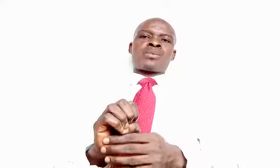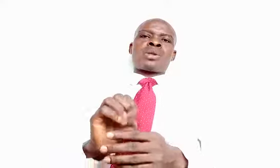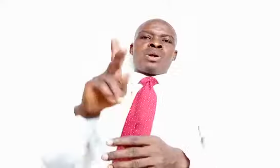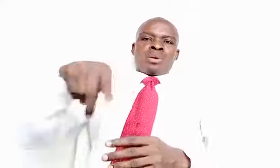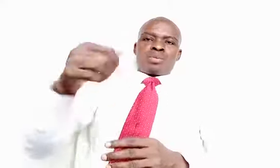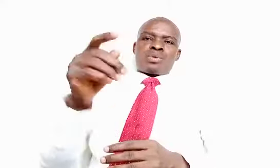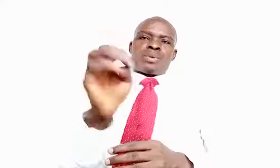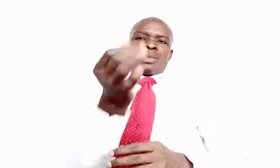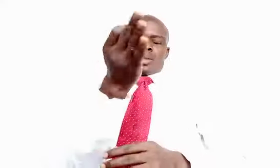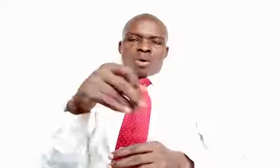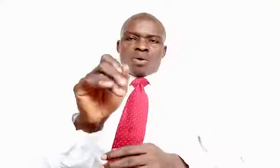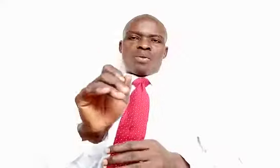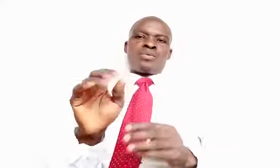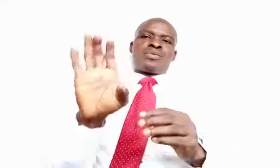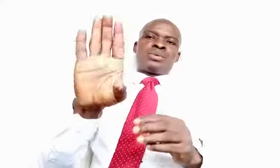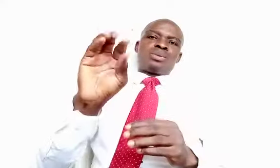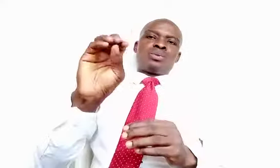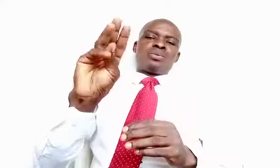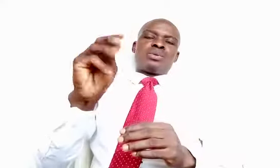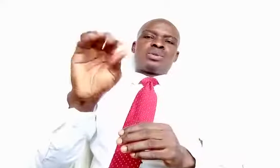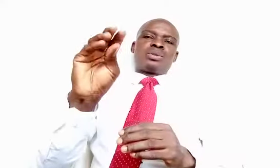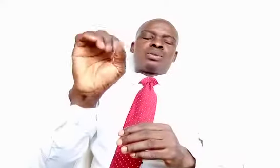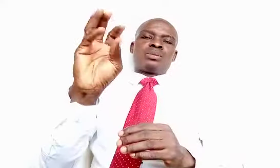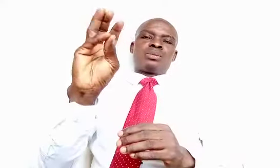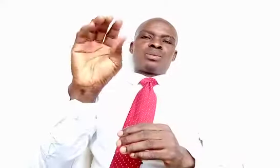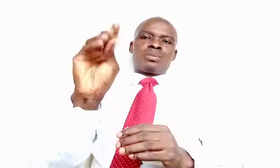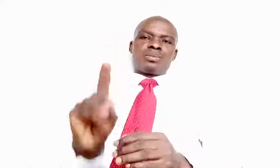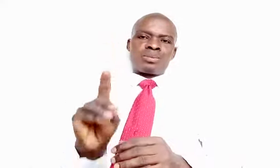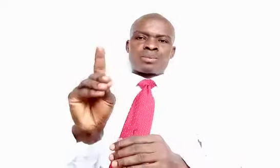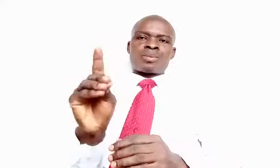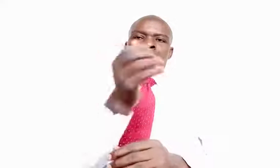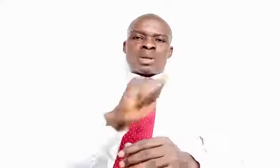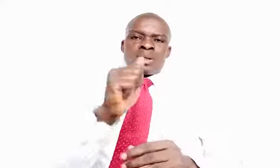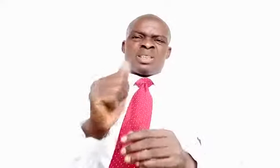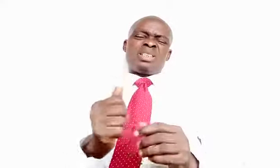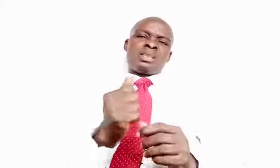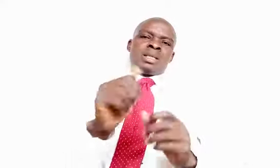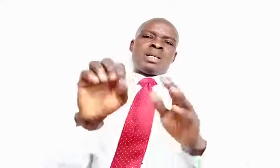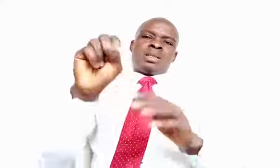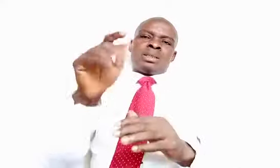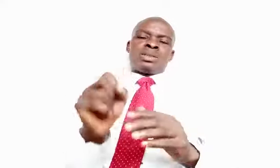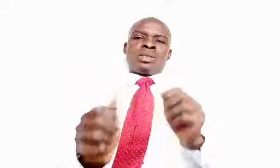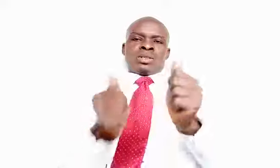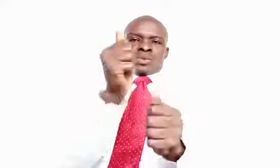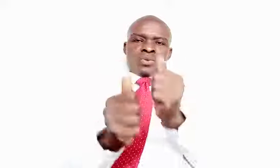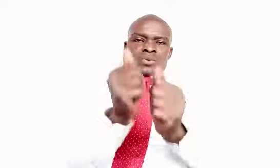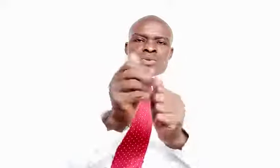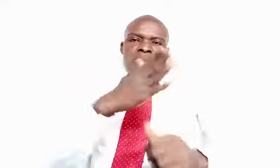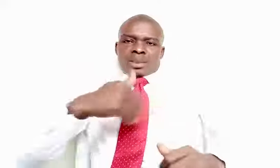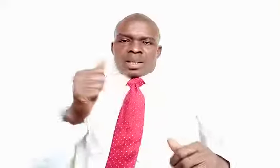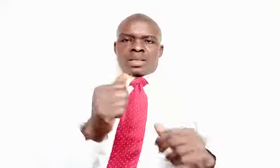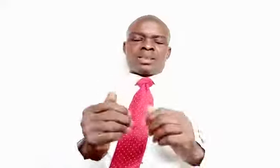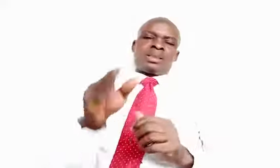Properties of cuboid. A cuboid is a solid which has 6